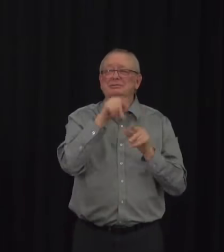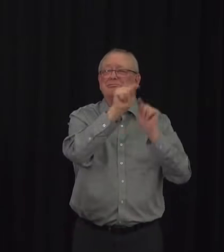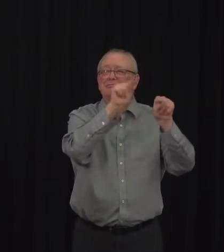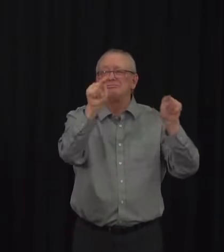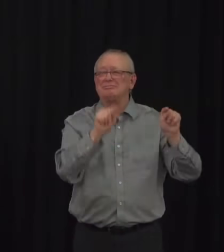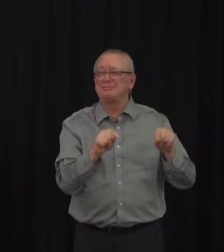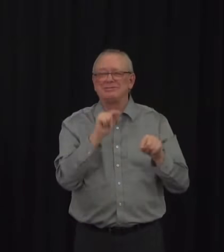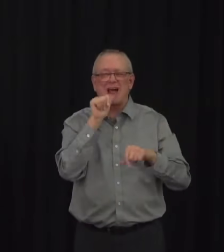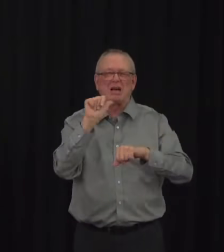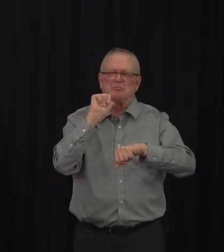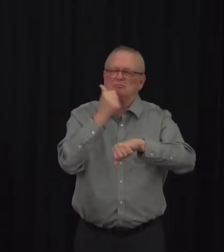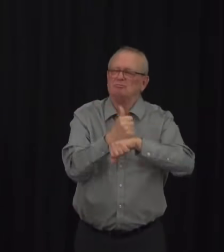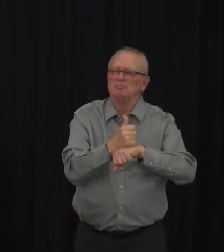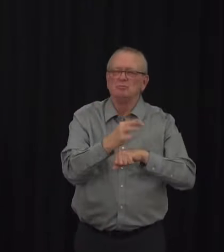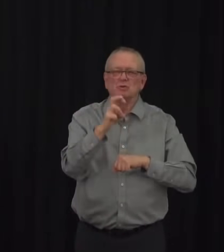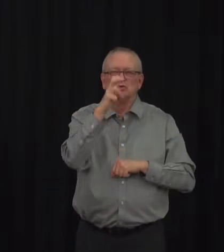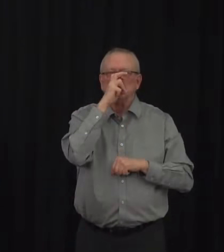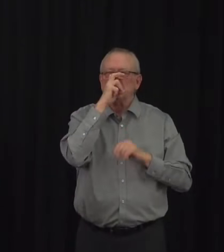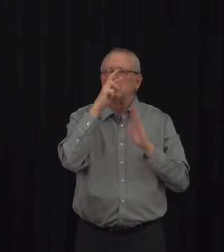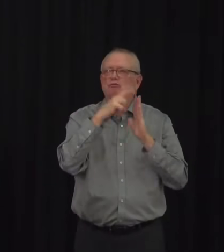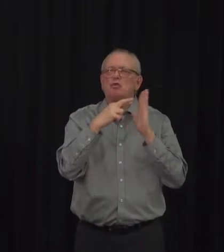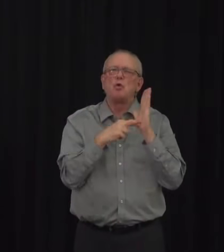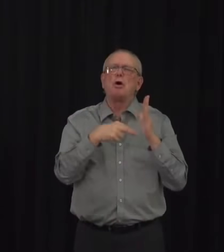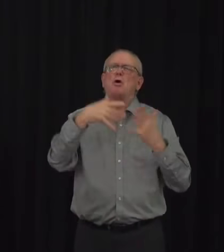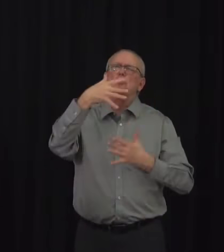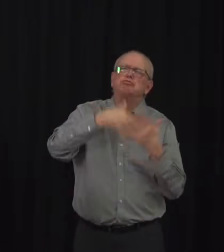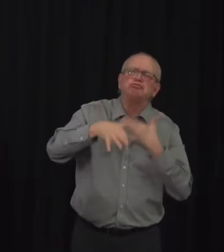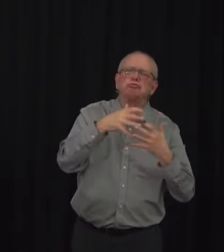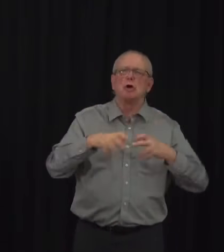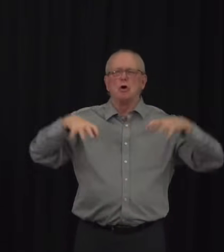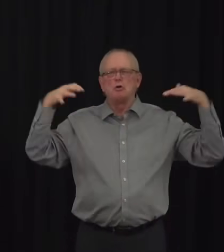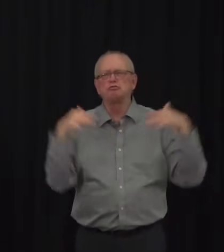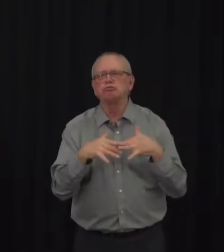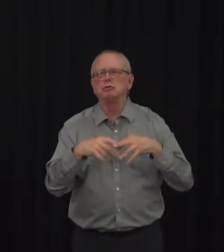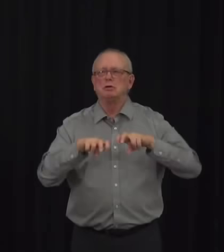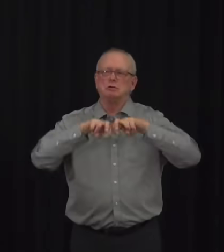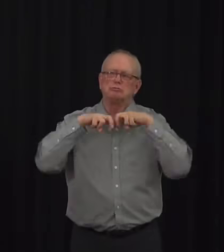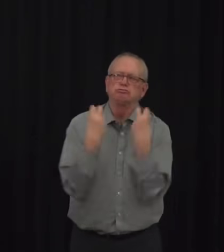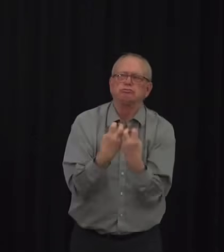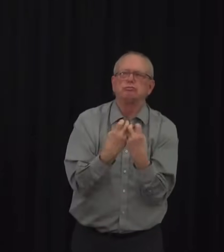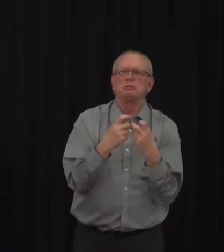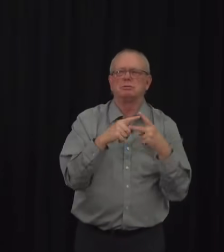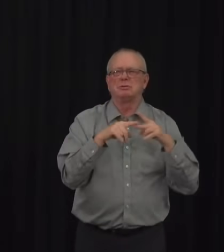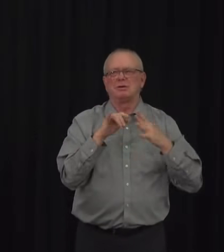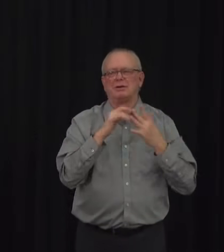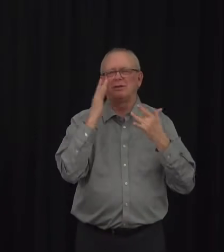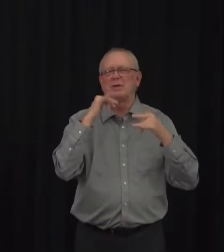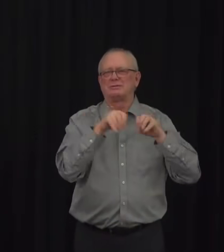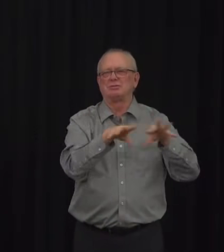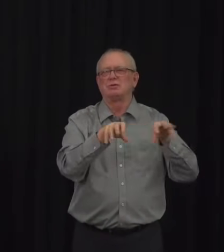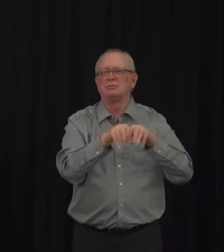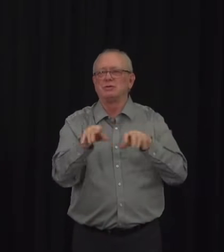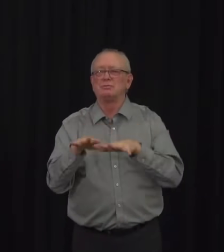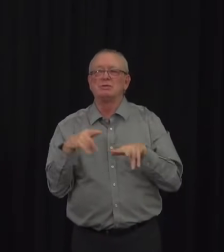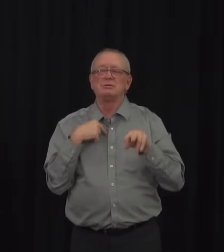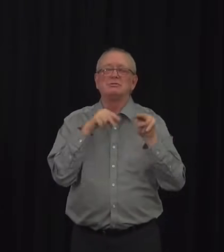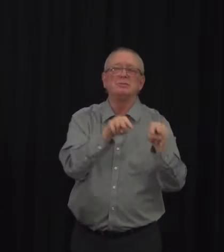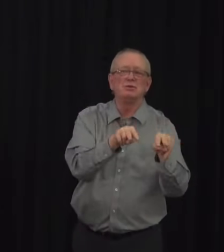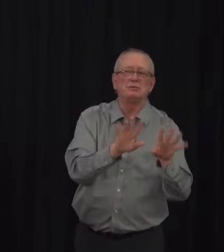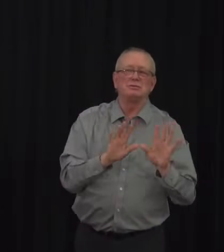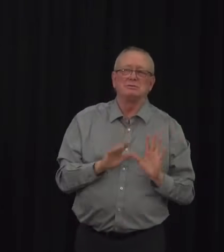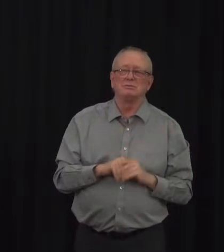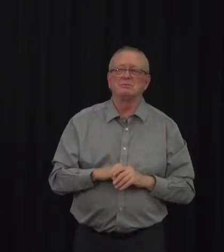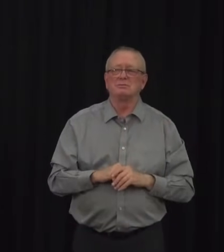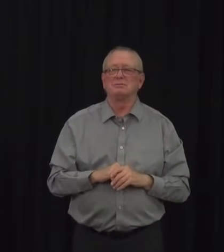you would see that as a significant source of spread. We have been looking at BC's experience, and the